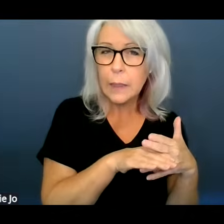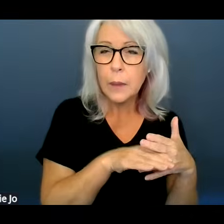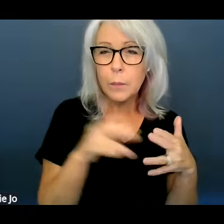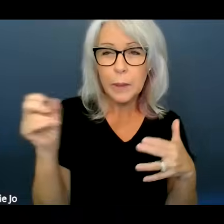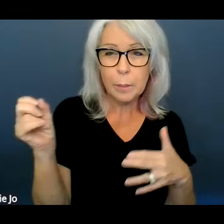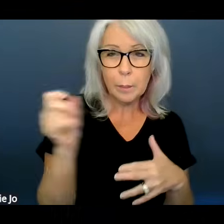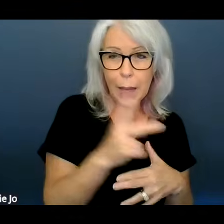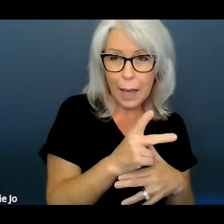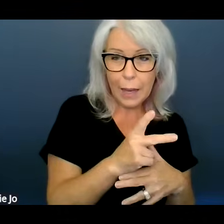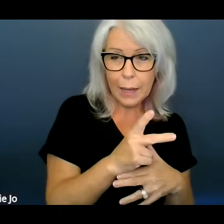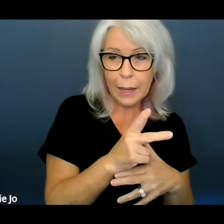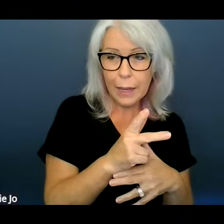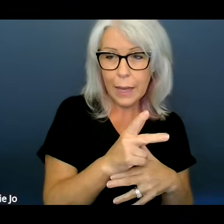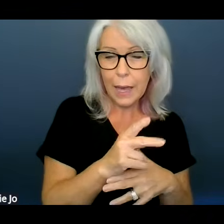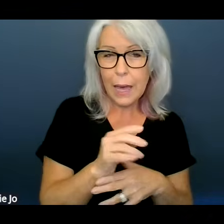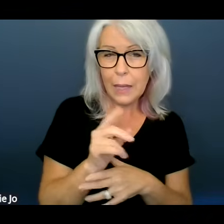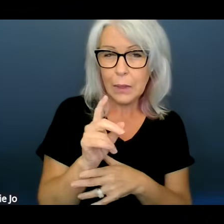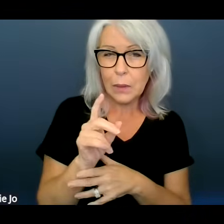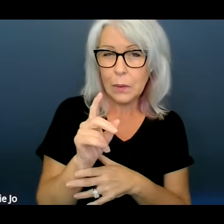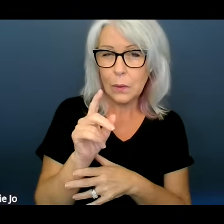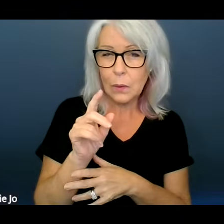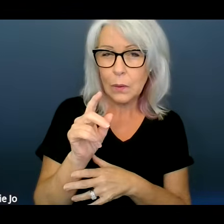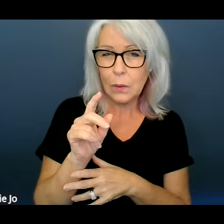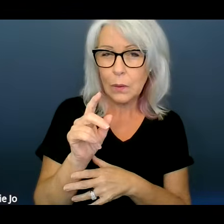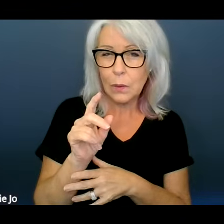to 1.